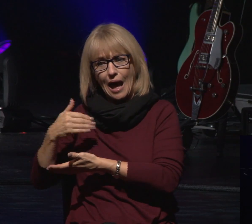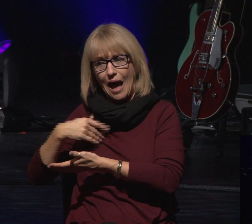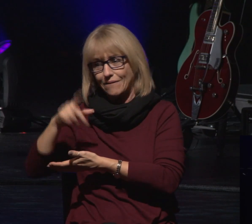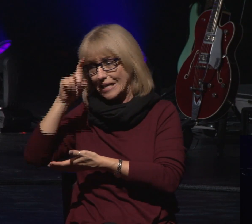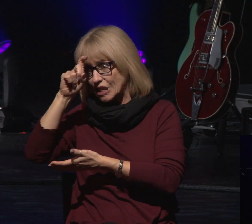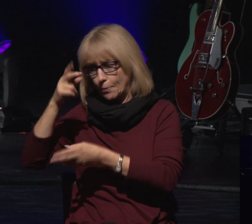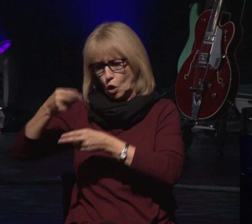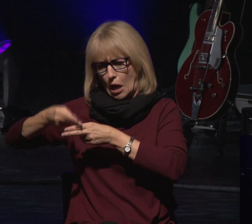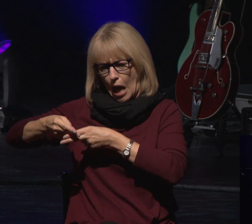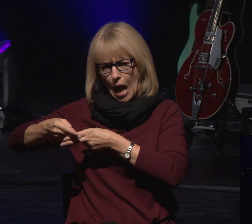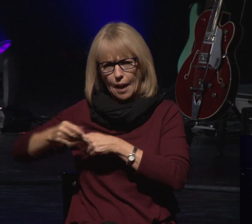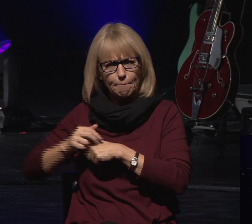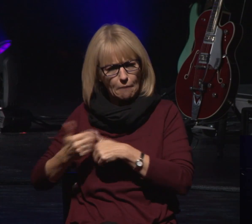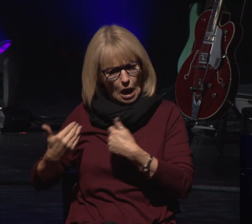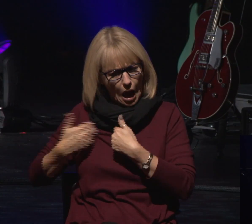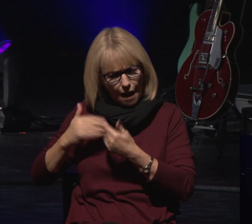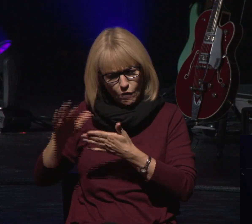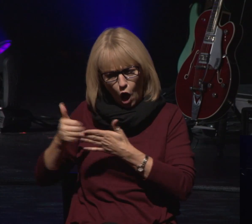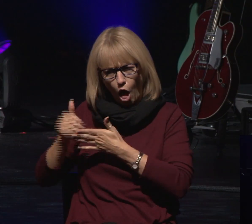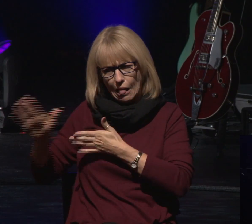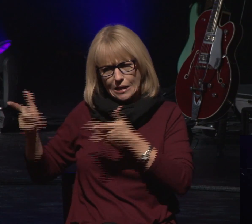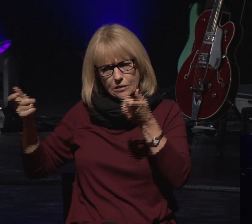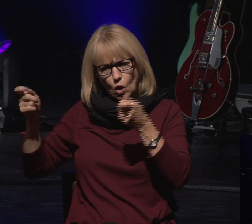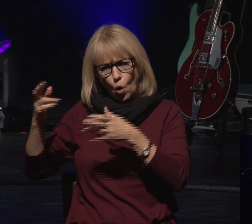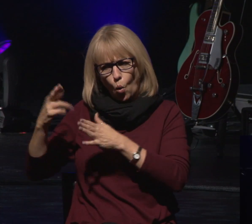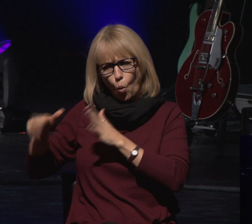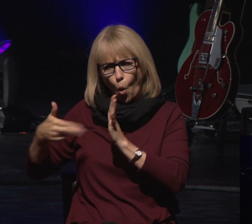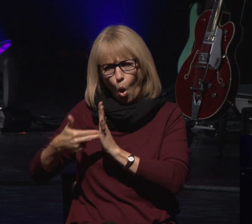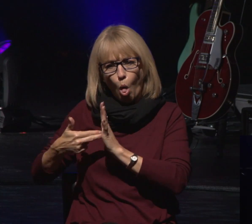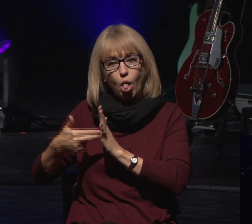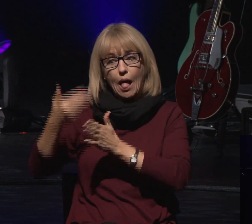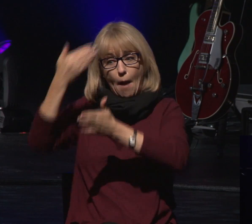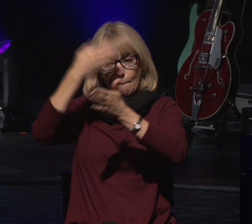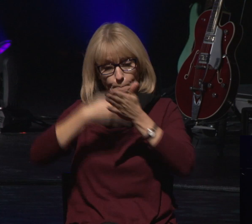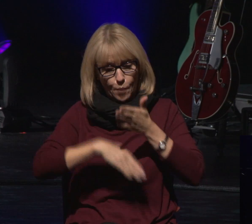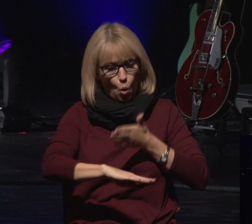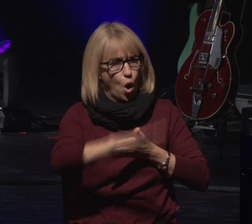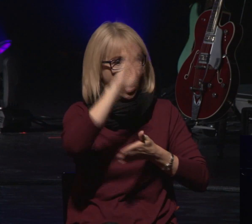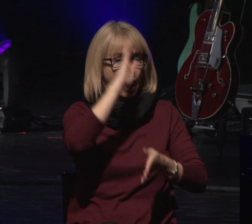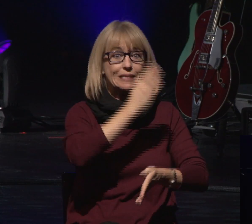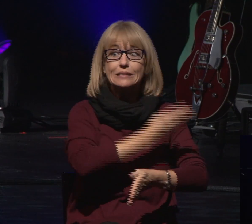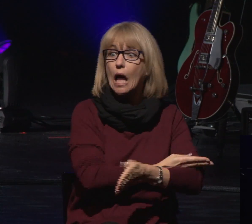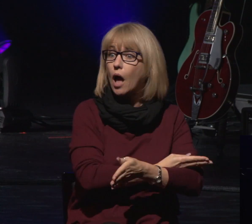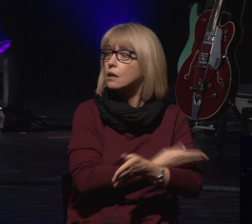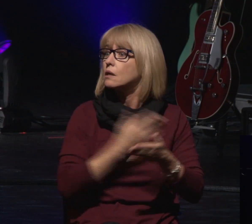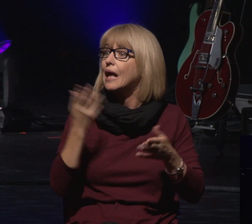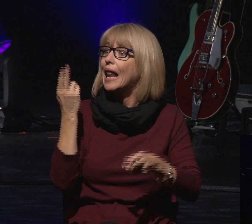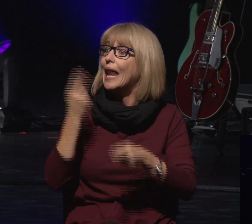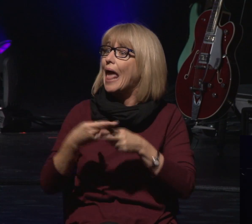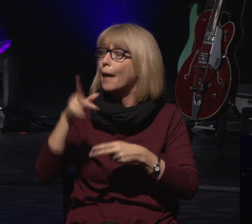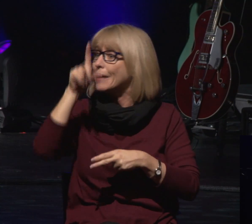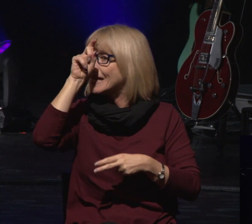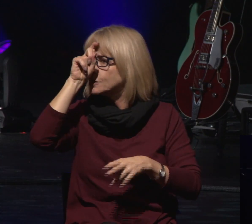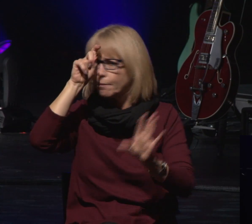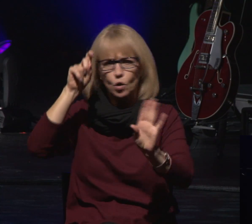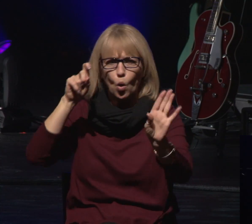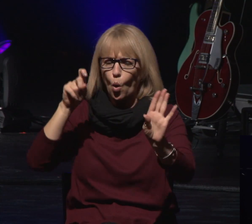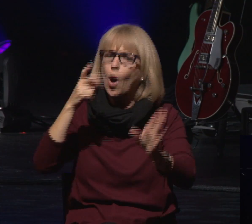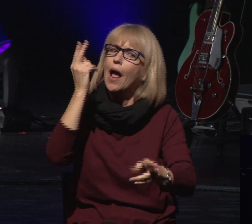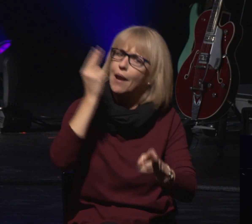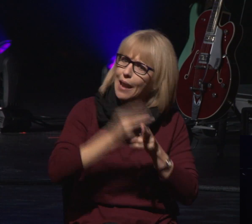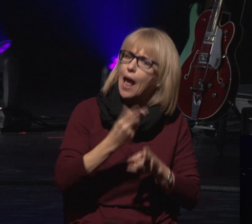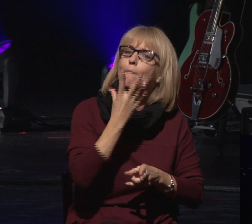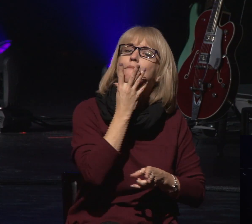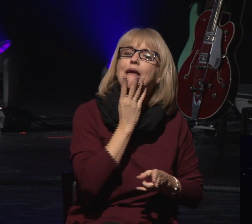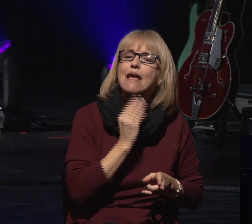the demeanor of the role, the job that he had. But when his sons were born, he chose Hebrew names for his sons. Now, that wasn't